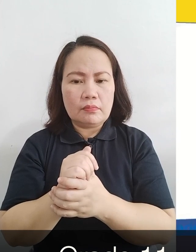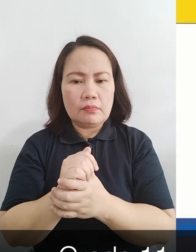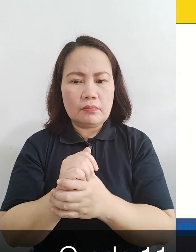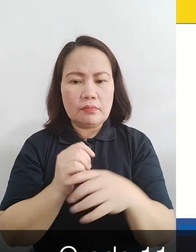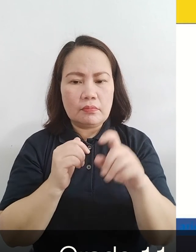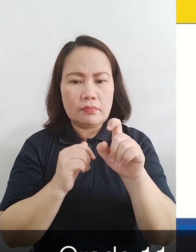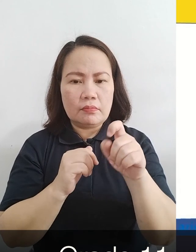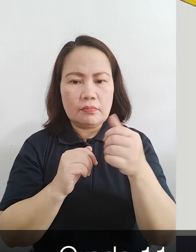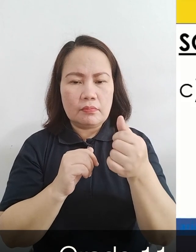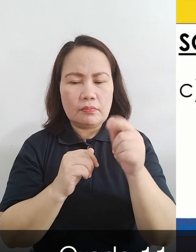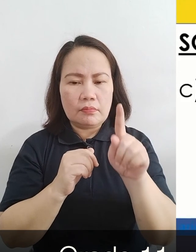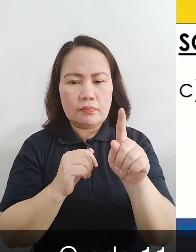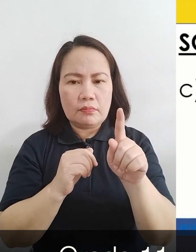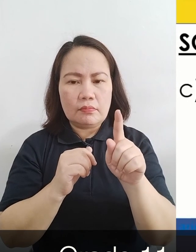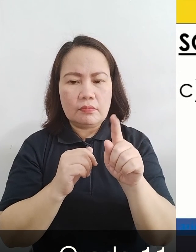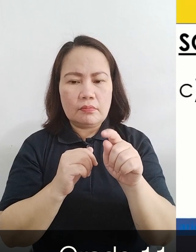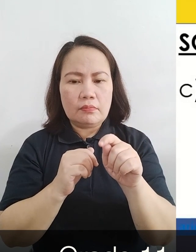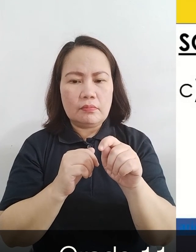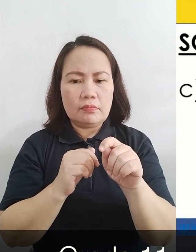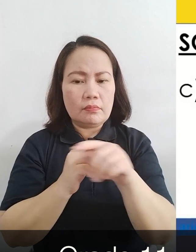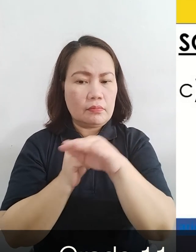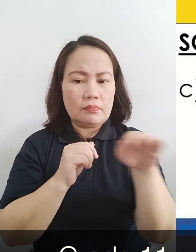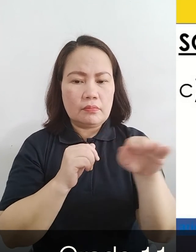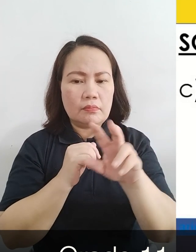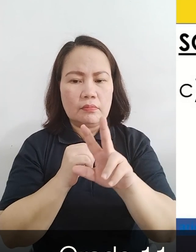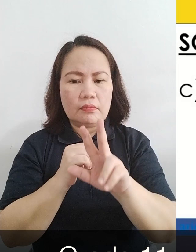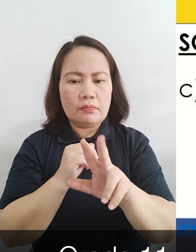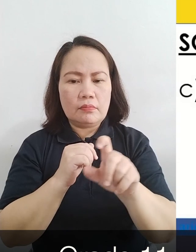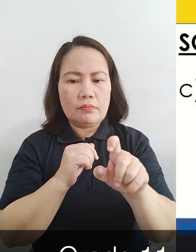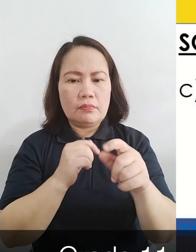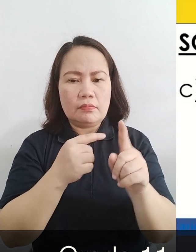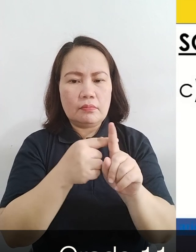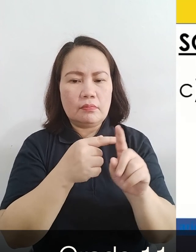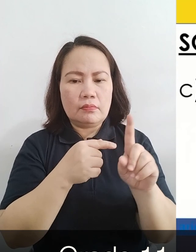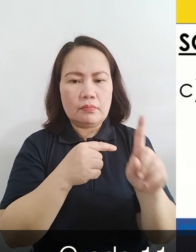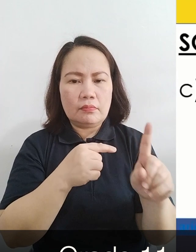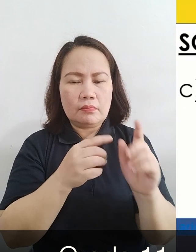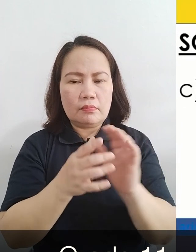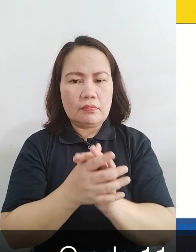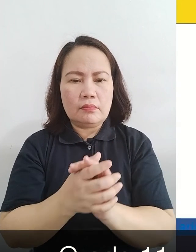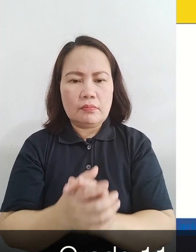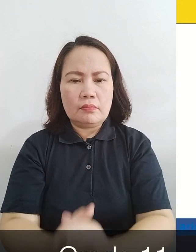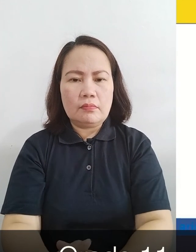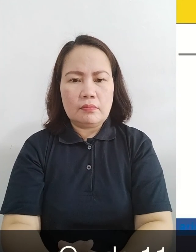x plus 1 all over 3x plus 1.